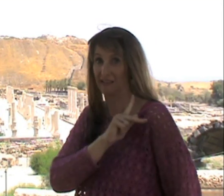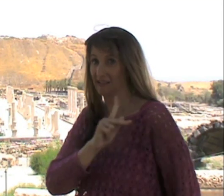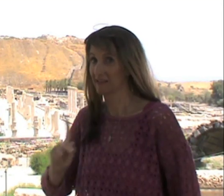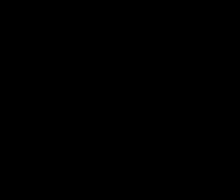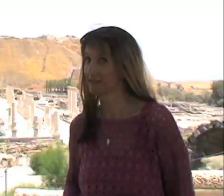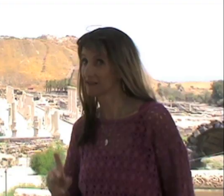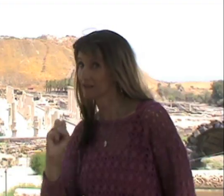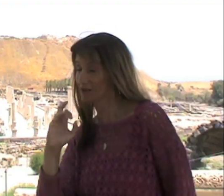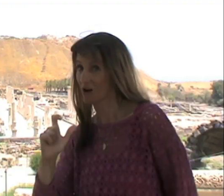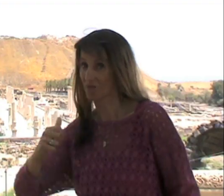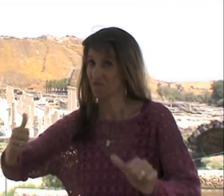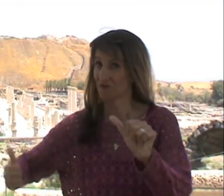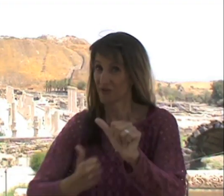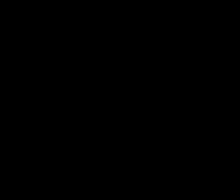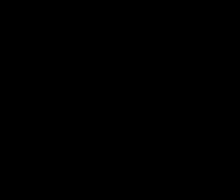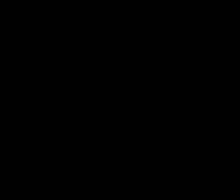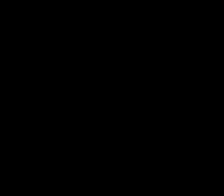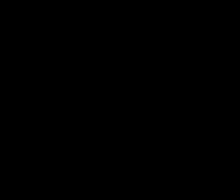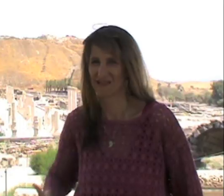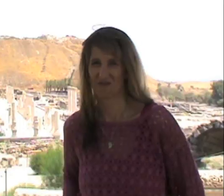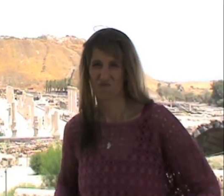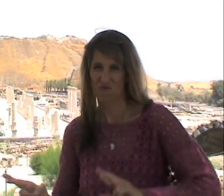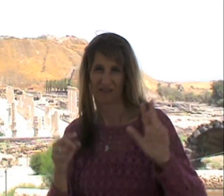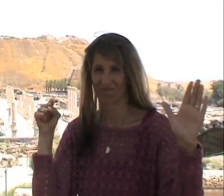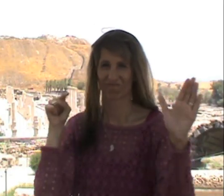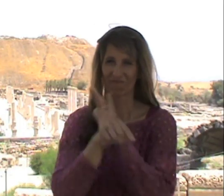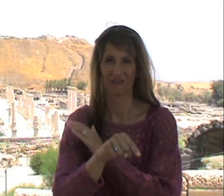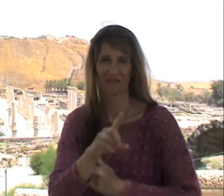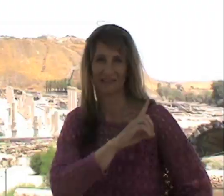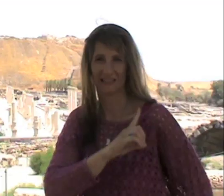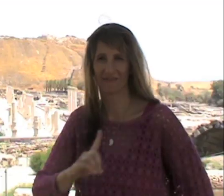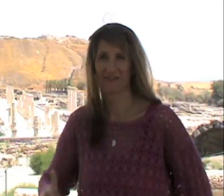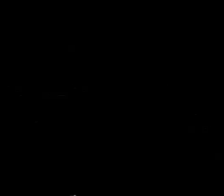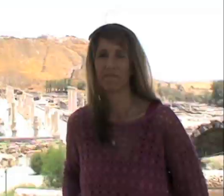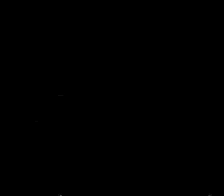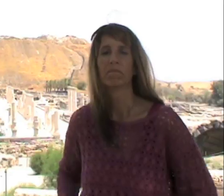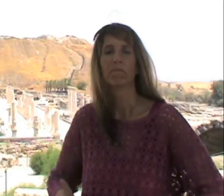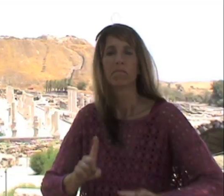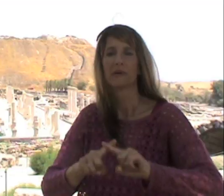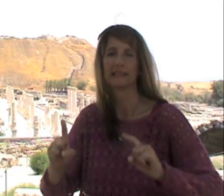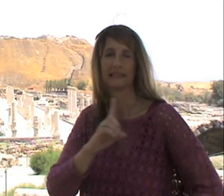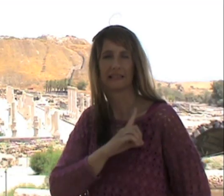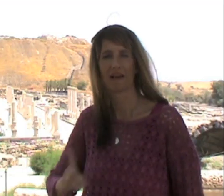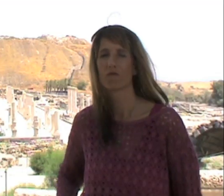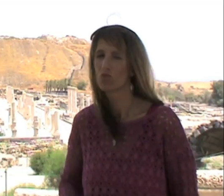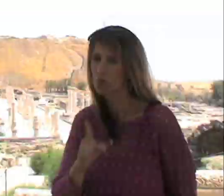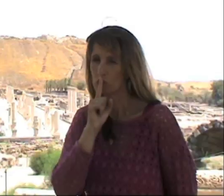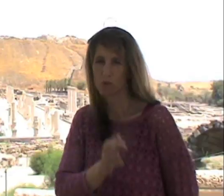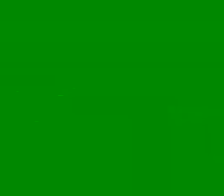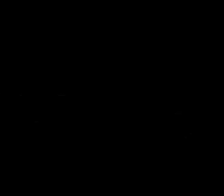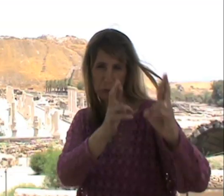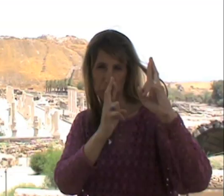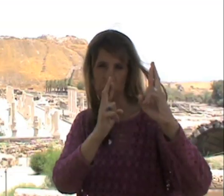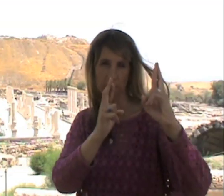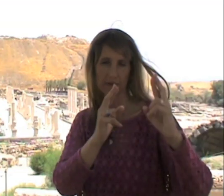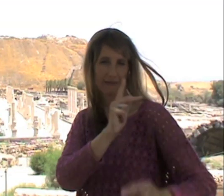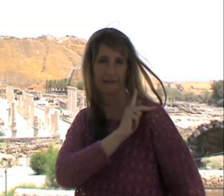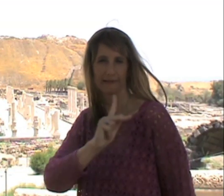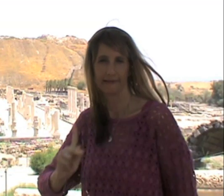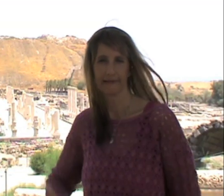David was being chased by King Saul because he wanted to kill David. But